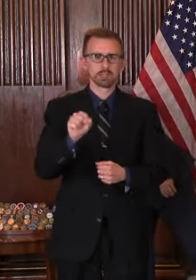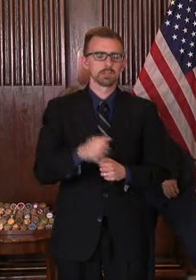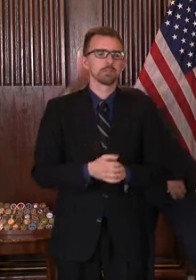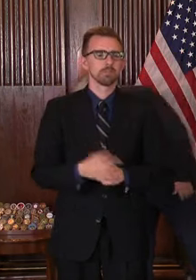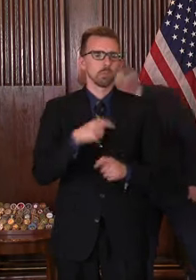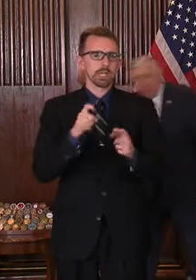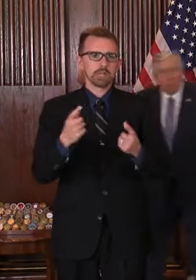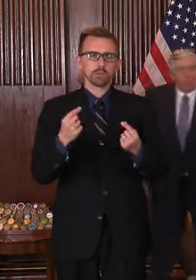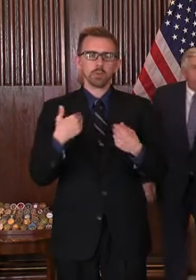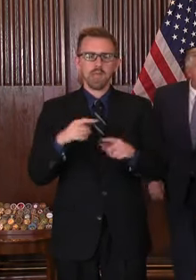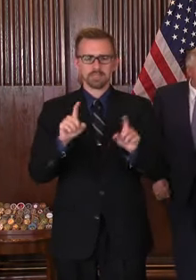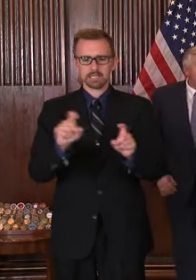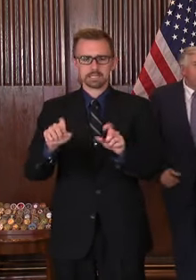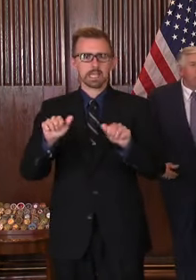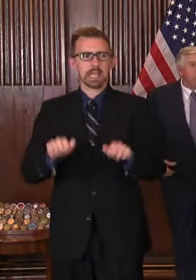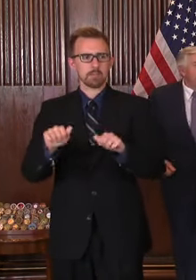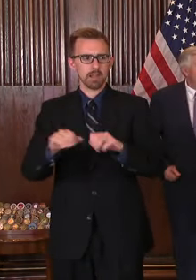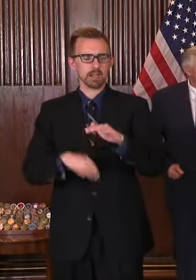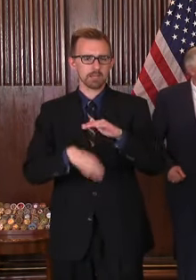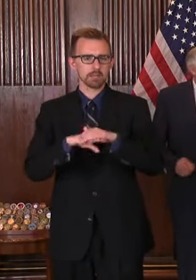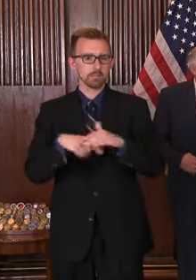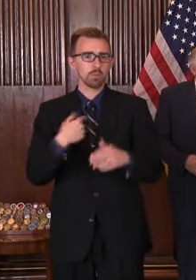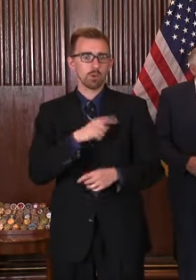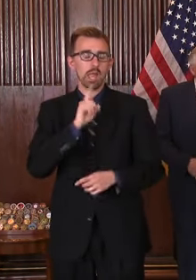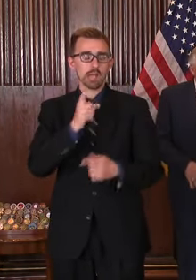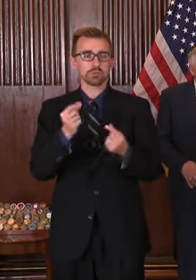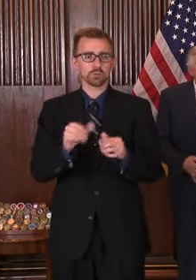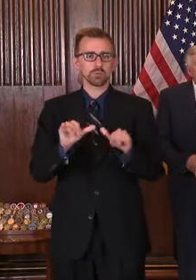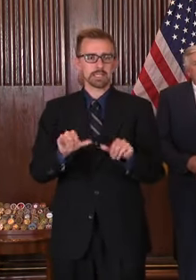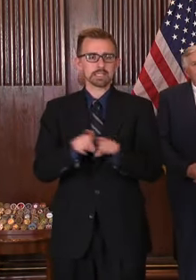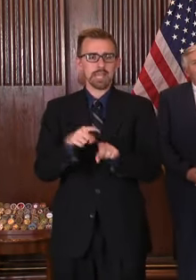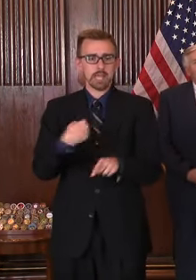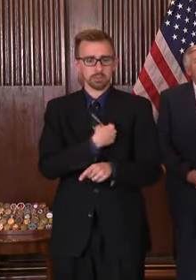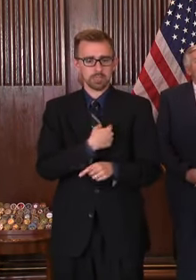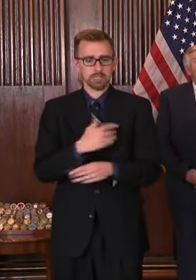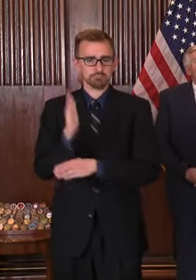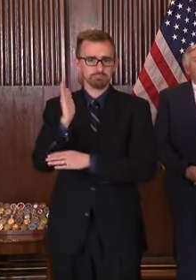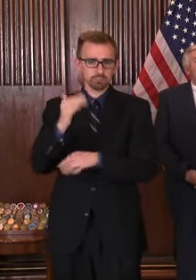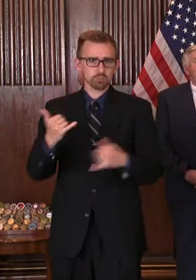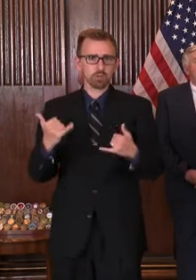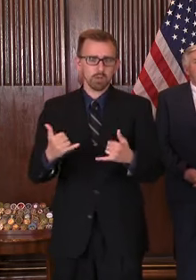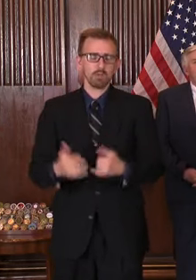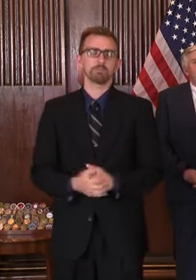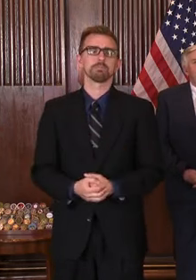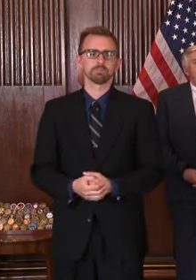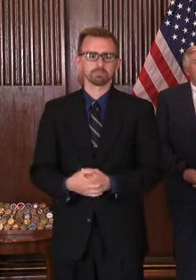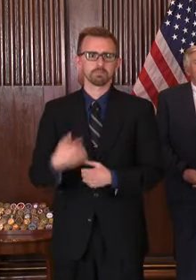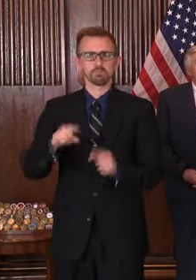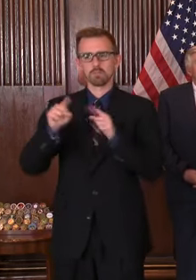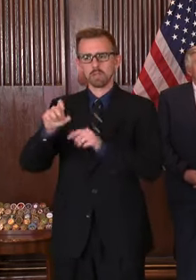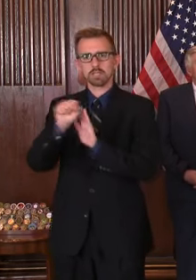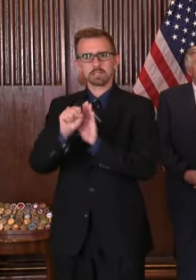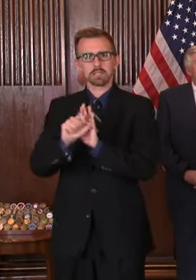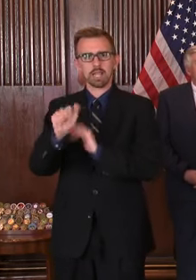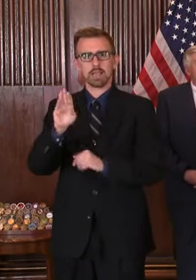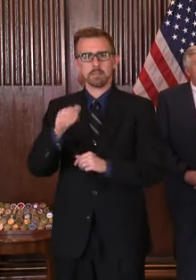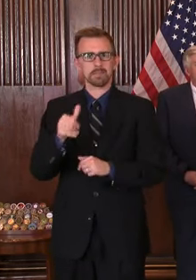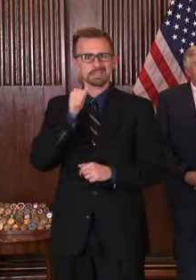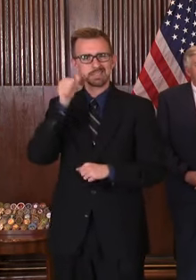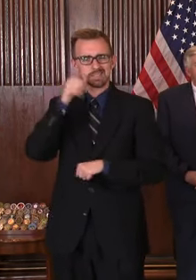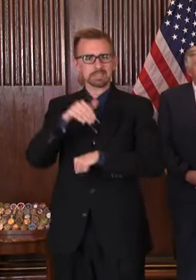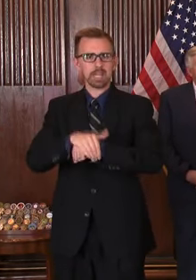the testing capability, and we're actually doing this as we speak. I was at the state lab last night, and